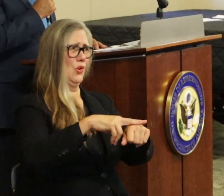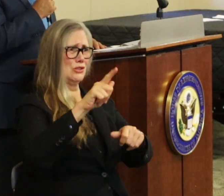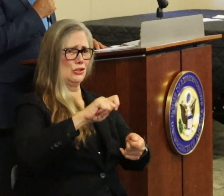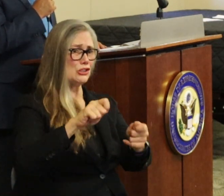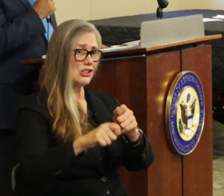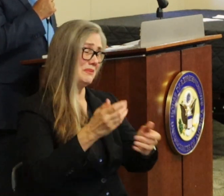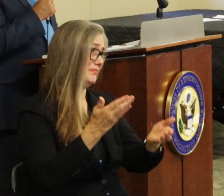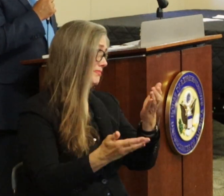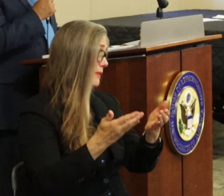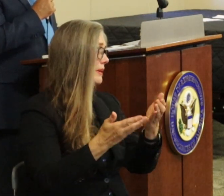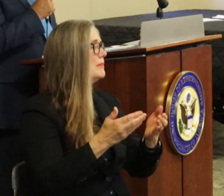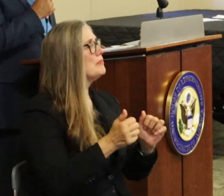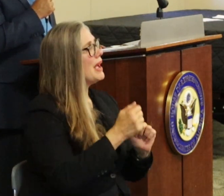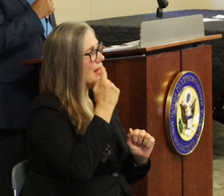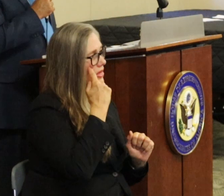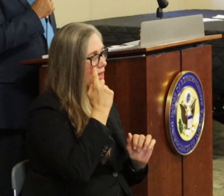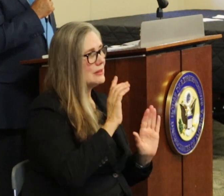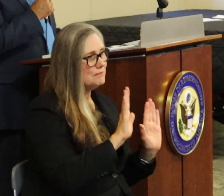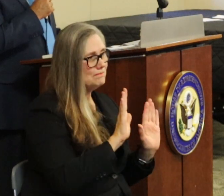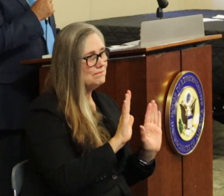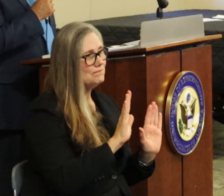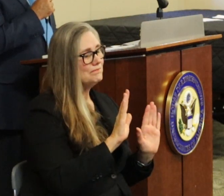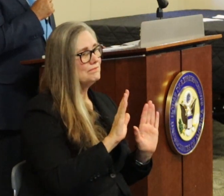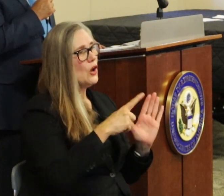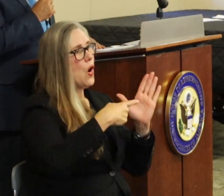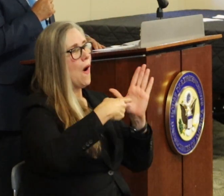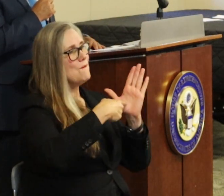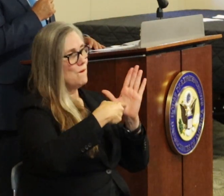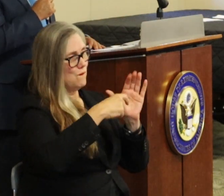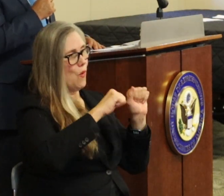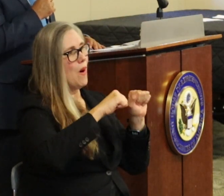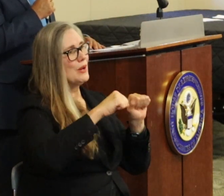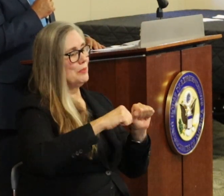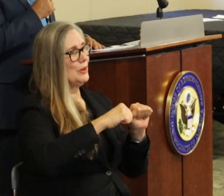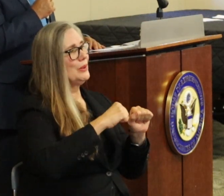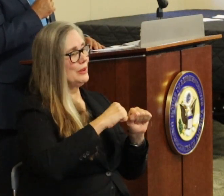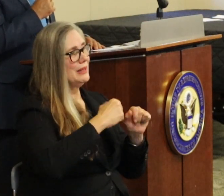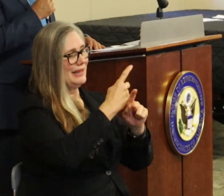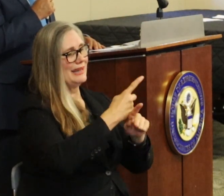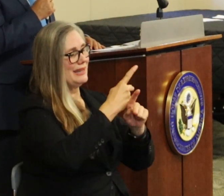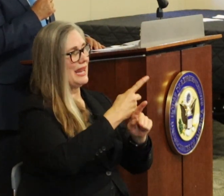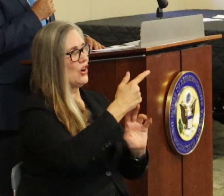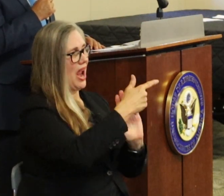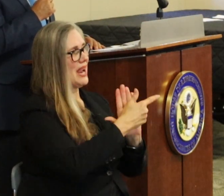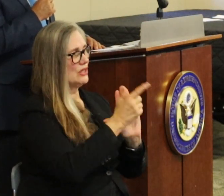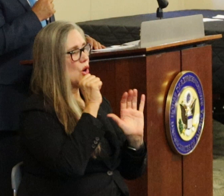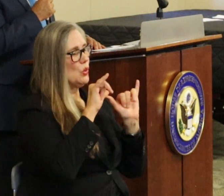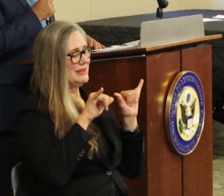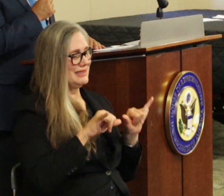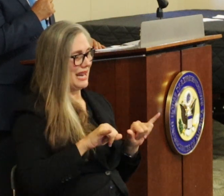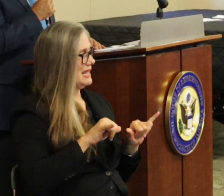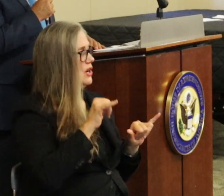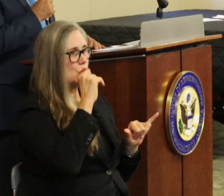But I would say for the most part, the Affordable Care Act is here to stay. And I don't foresee it going